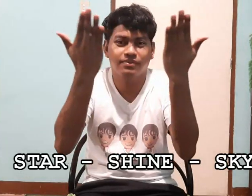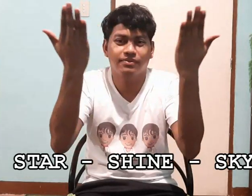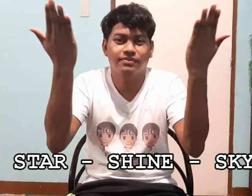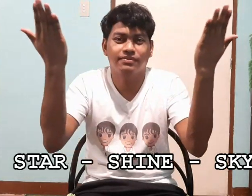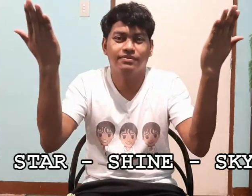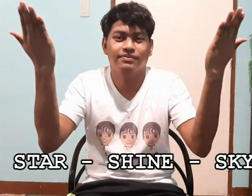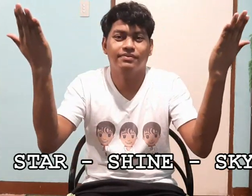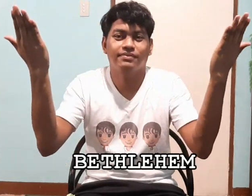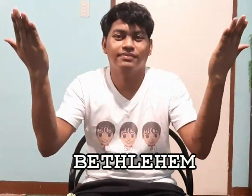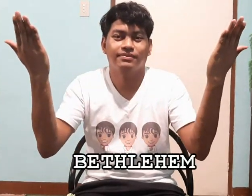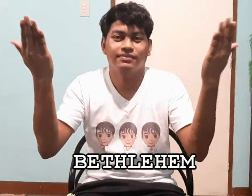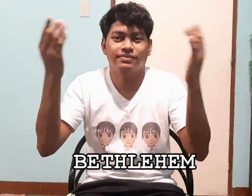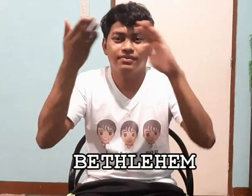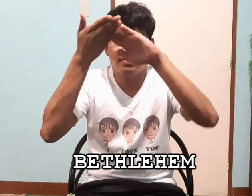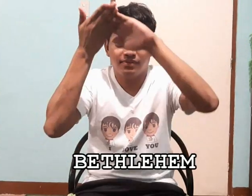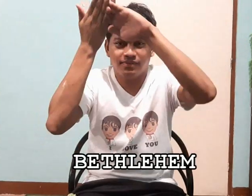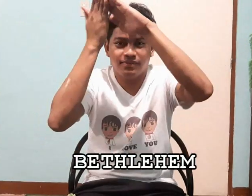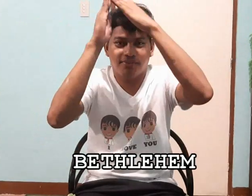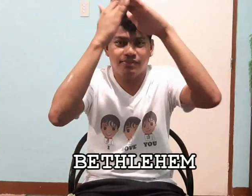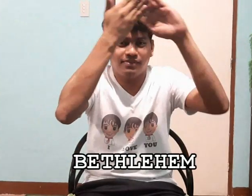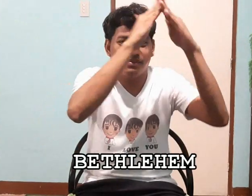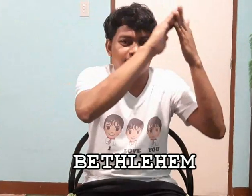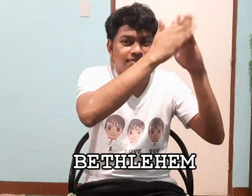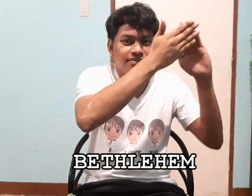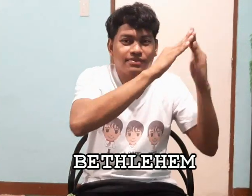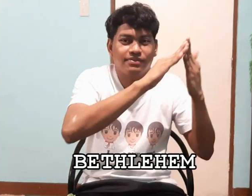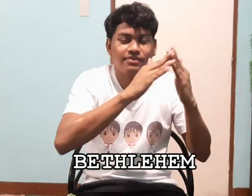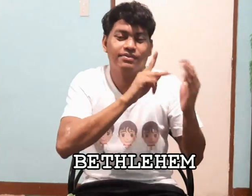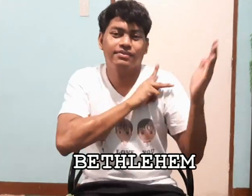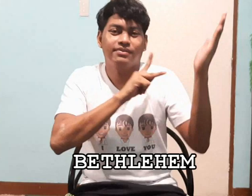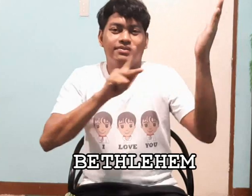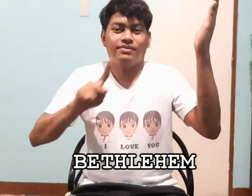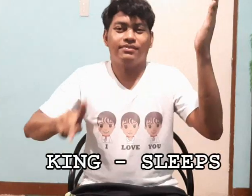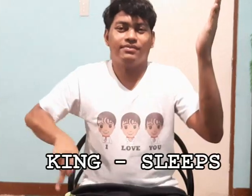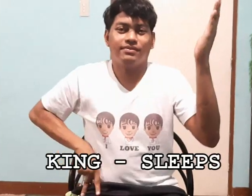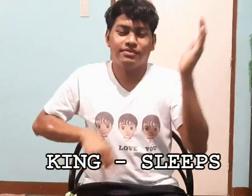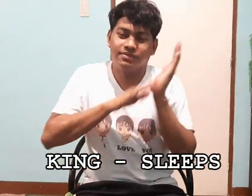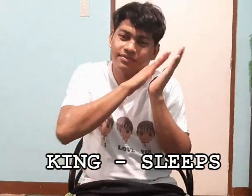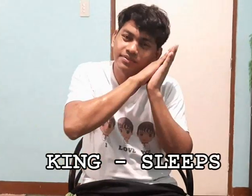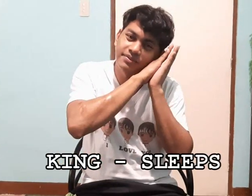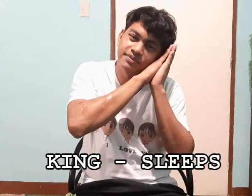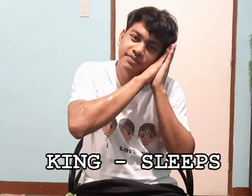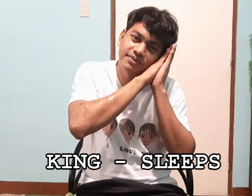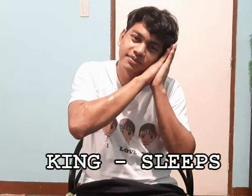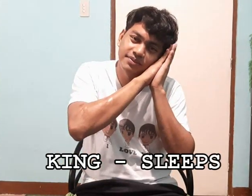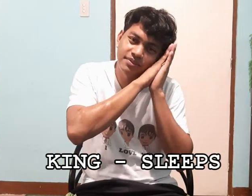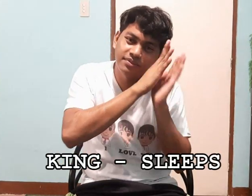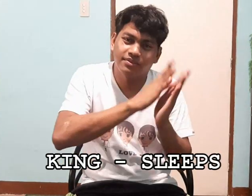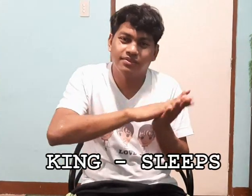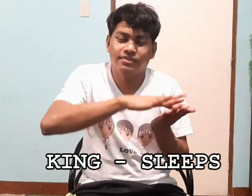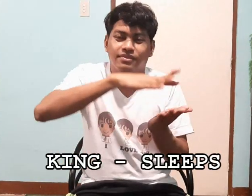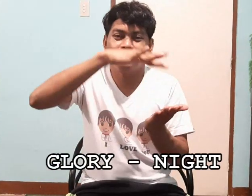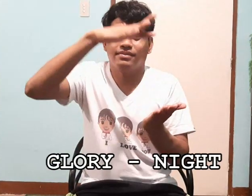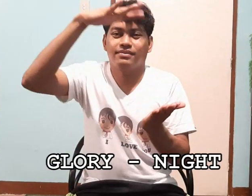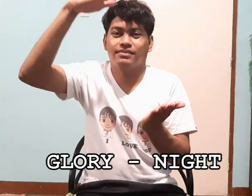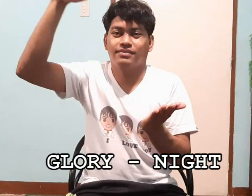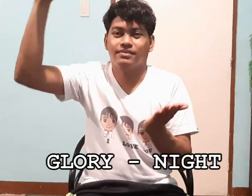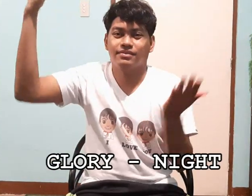Below in Bethlehem The King is sleeping Oh, what a glorious night